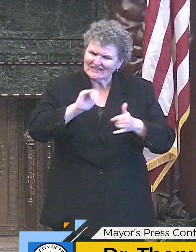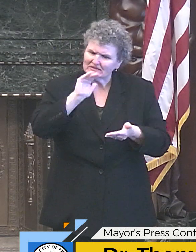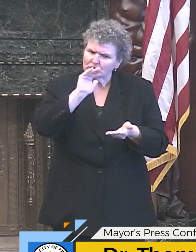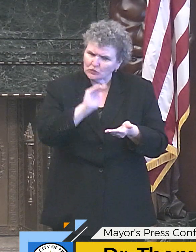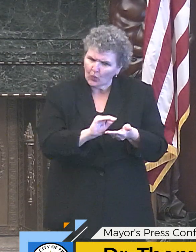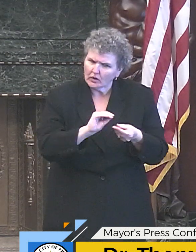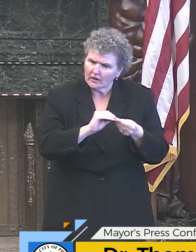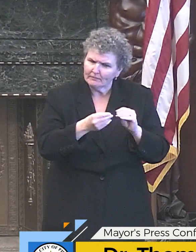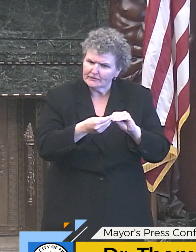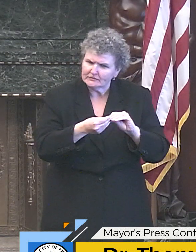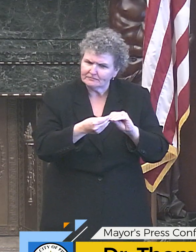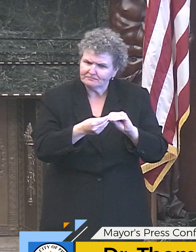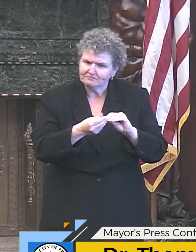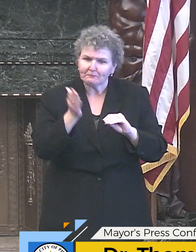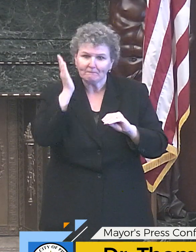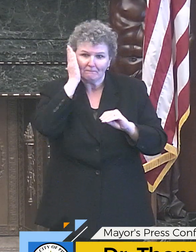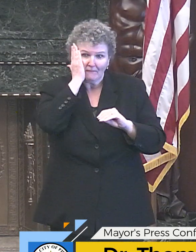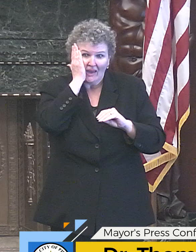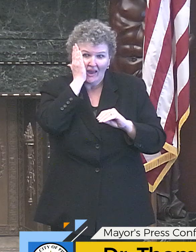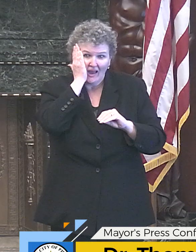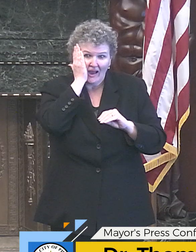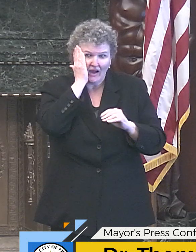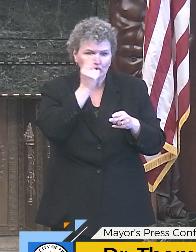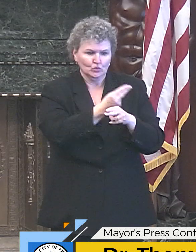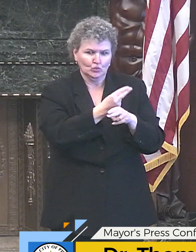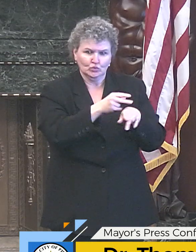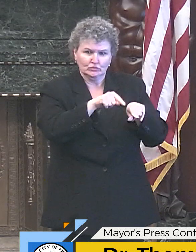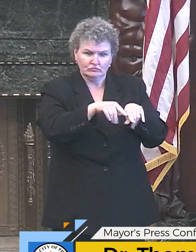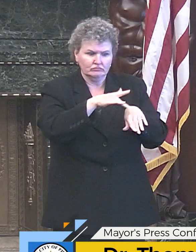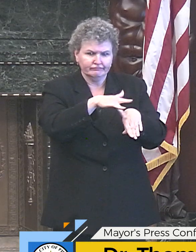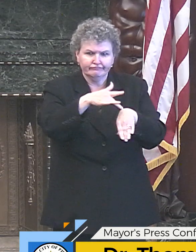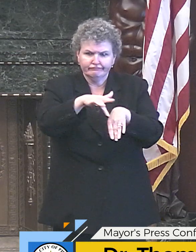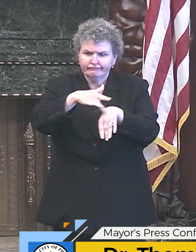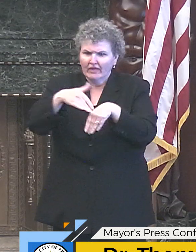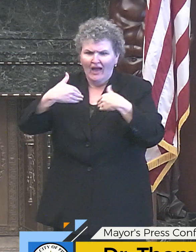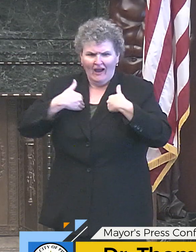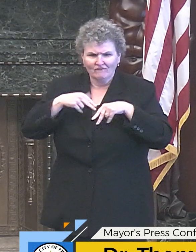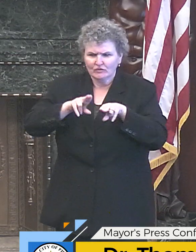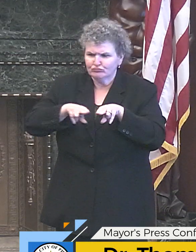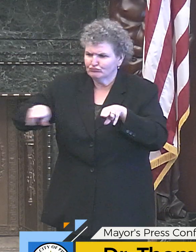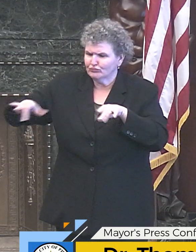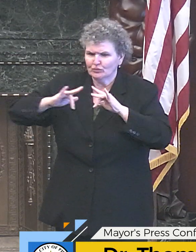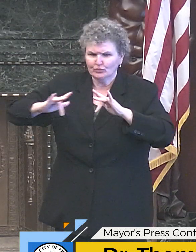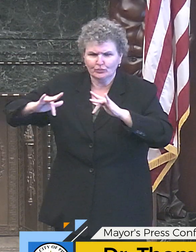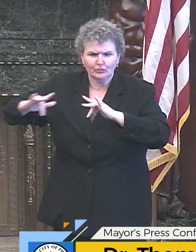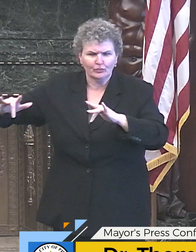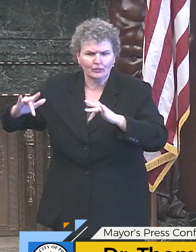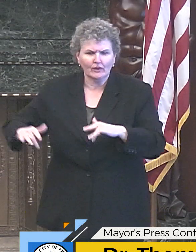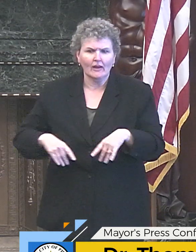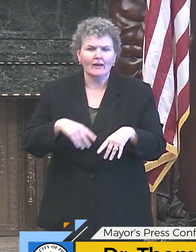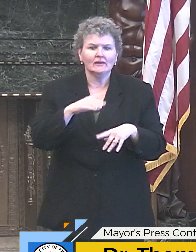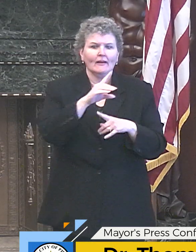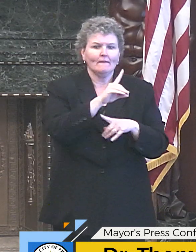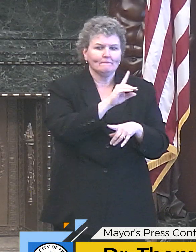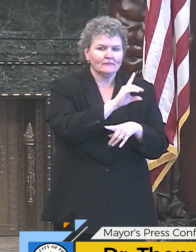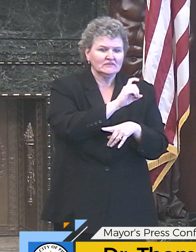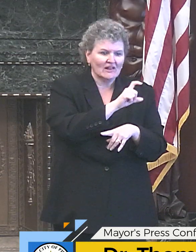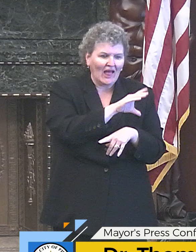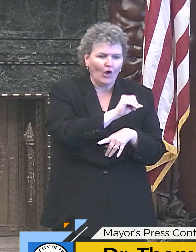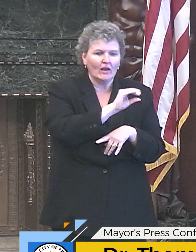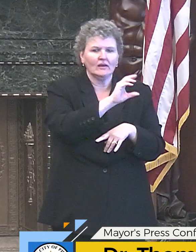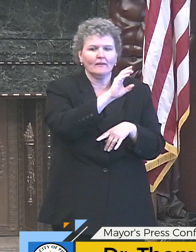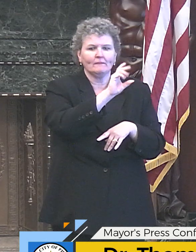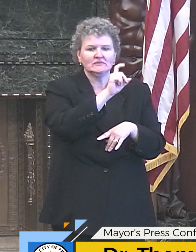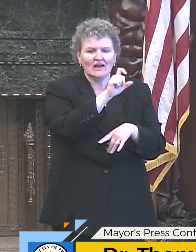beds. When I say the region, just for clarity, that includes Philadelphia County, Bucks County, Montgomery County, Delaware County, and